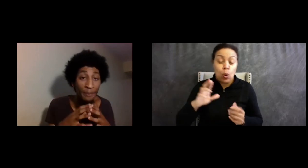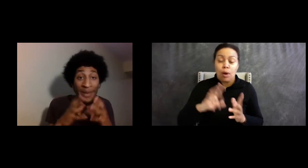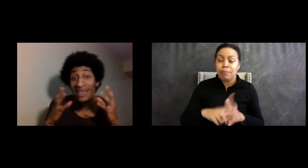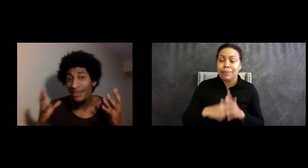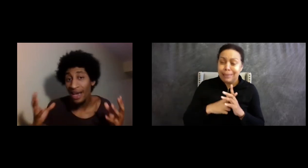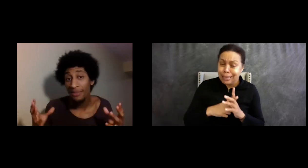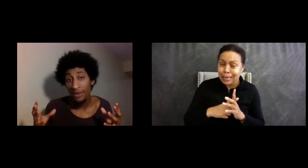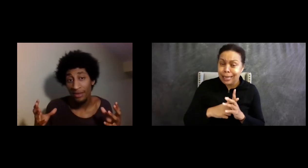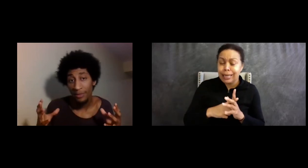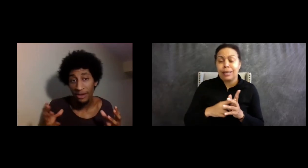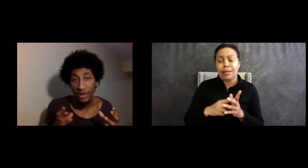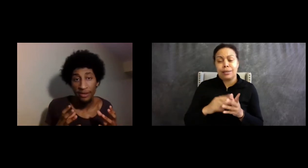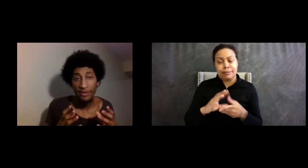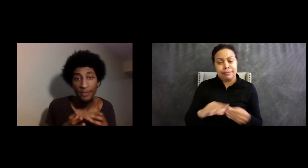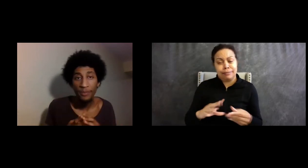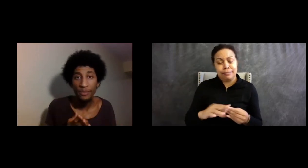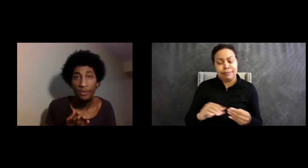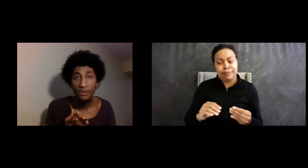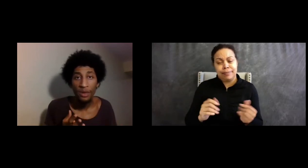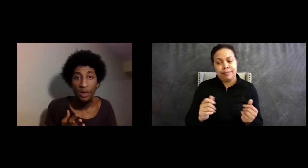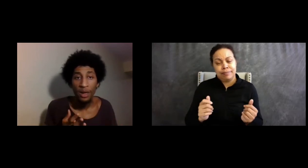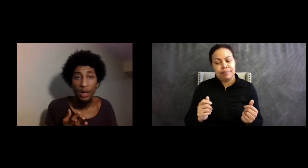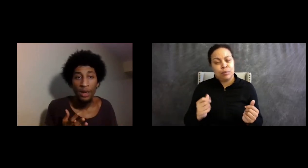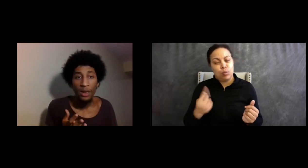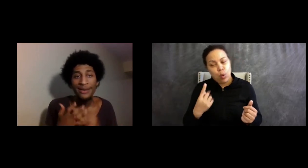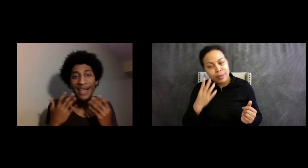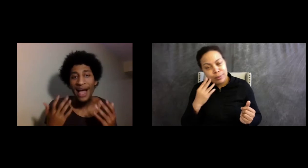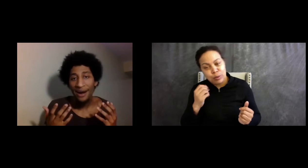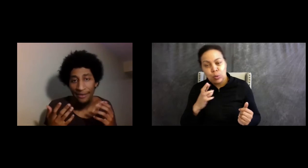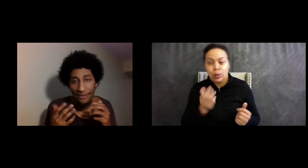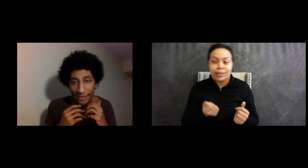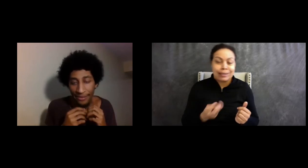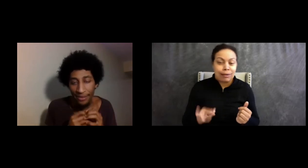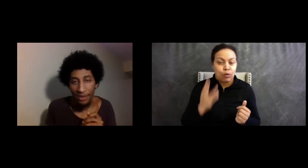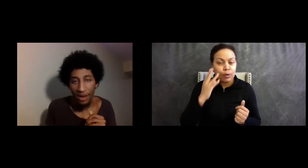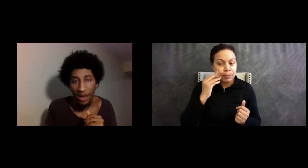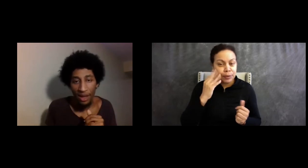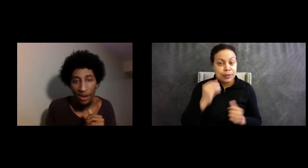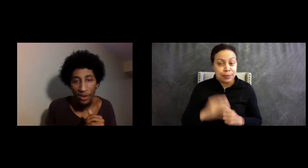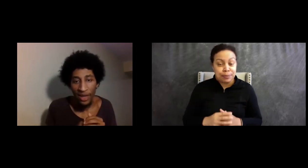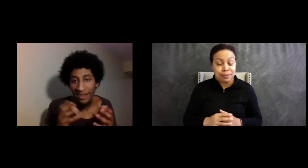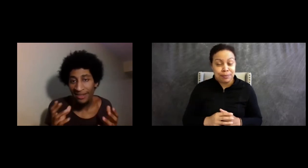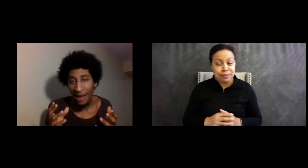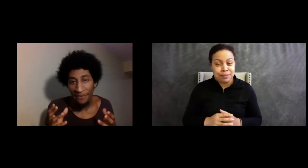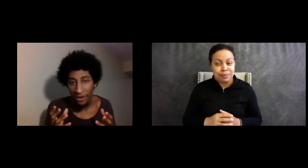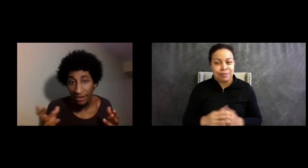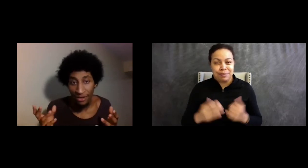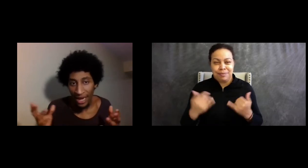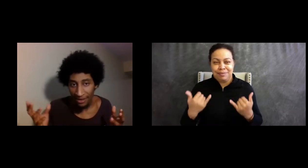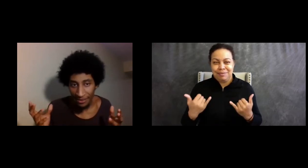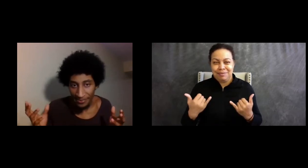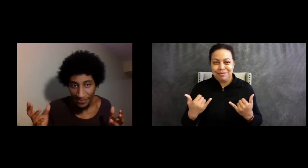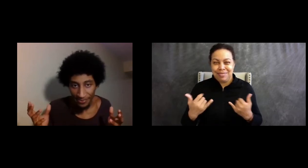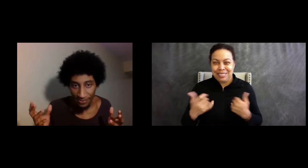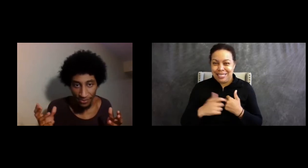distilling many types of experience. And now it is time for us to